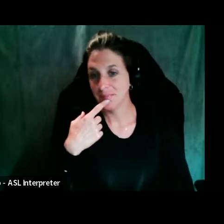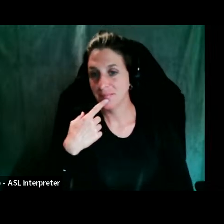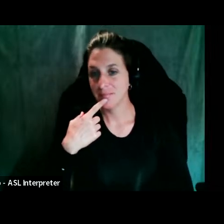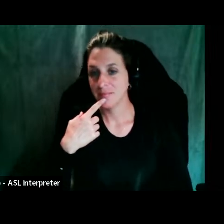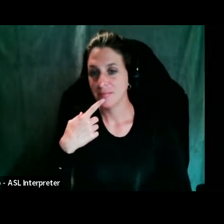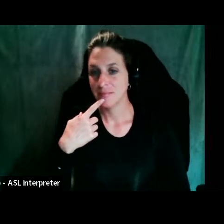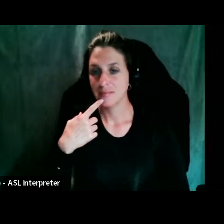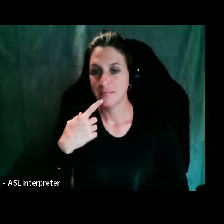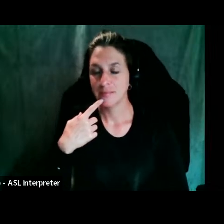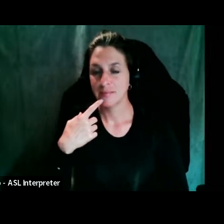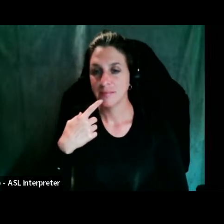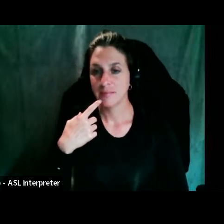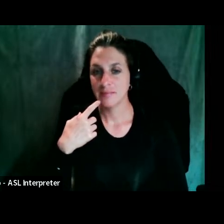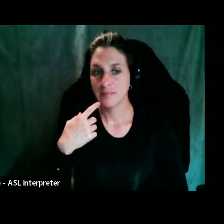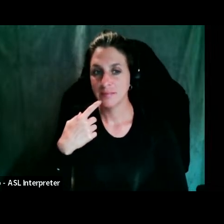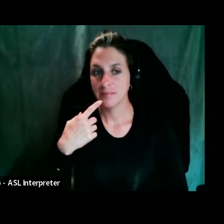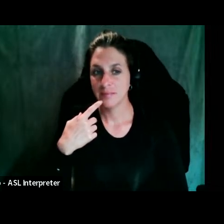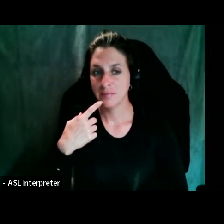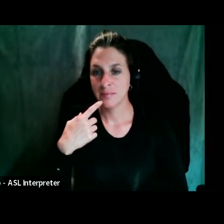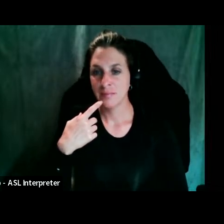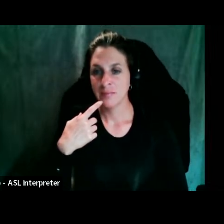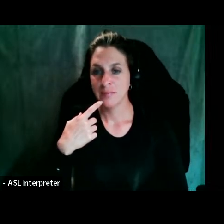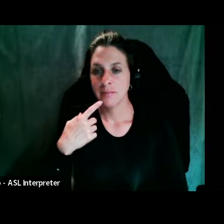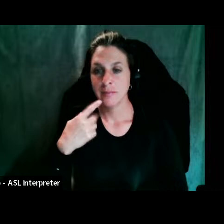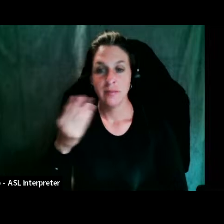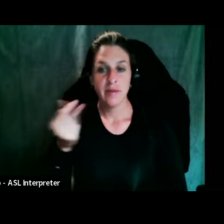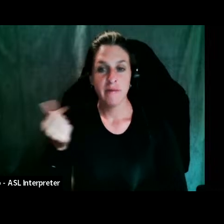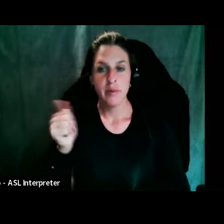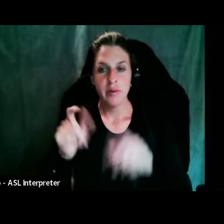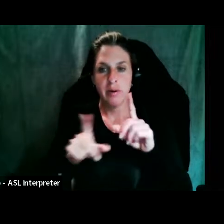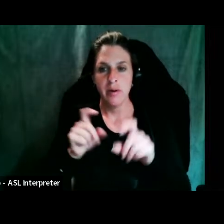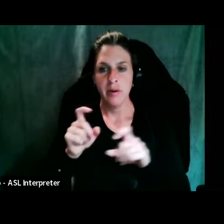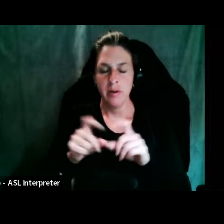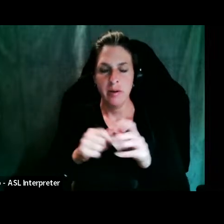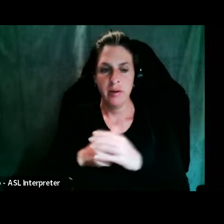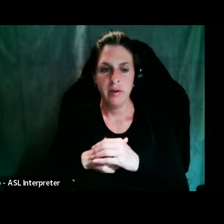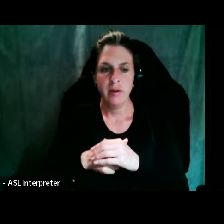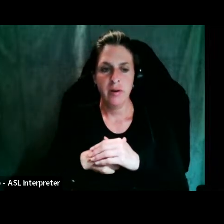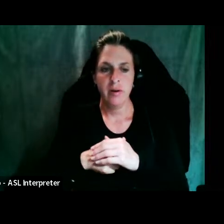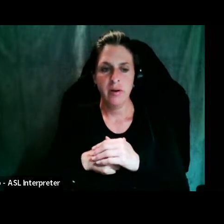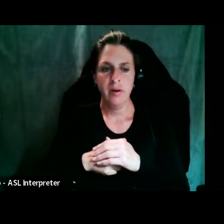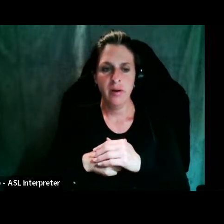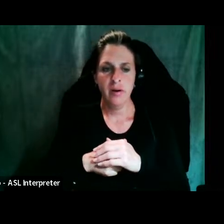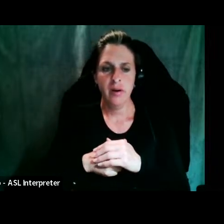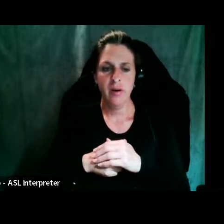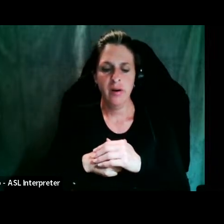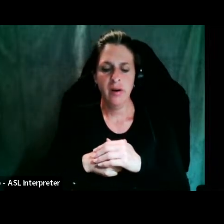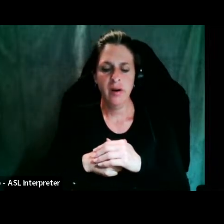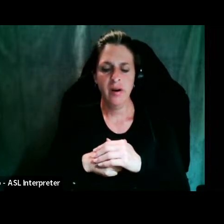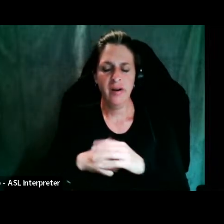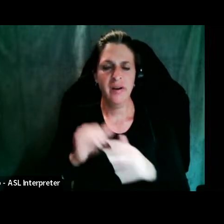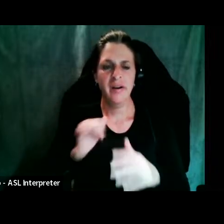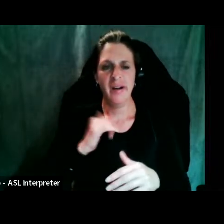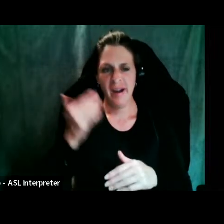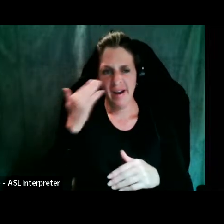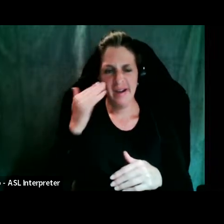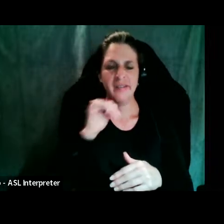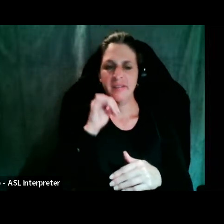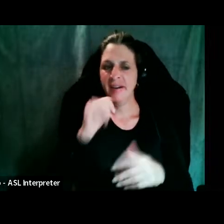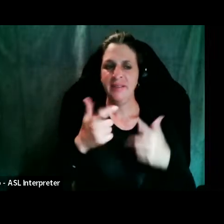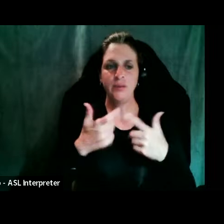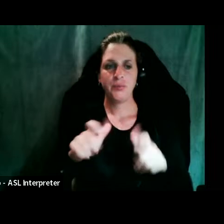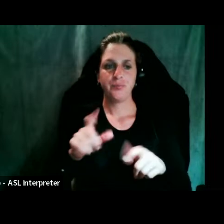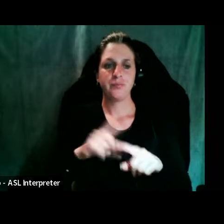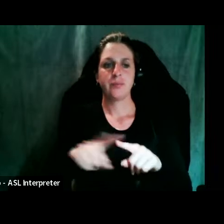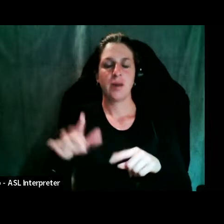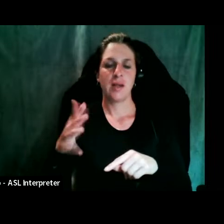So Yeah. So a couple questions. So I know this is not huge, but I kind of want to know